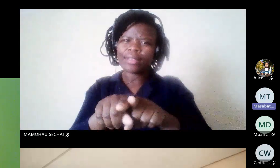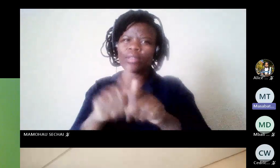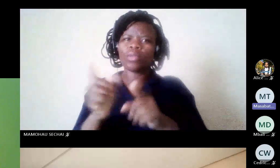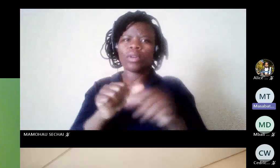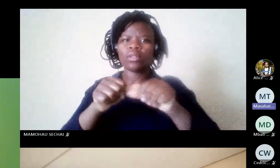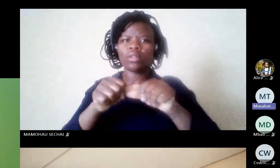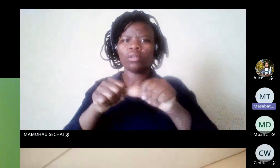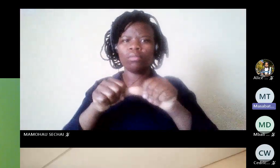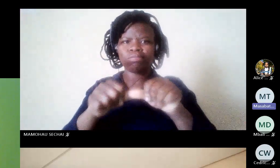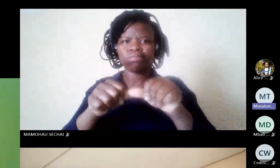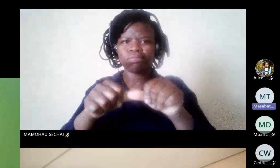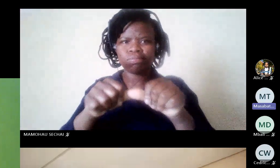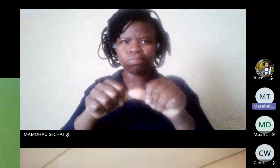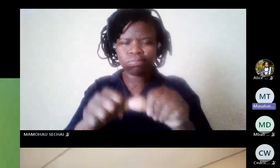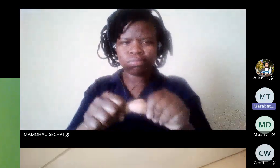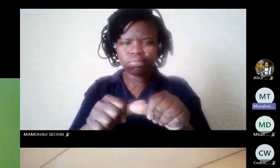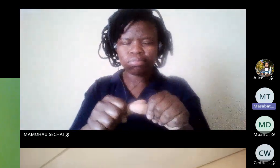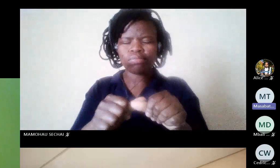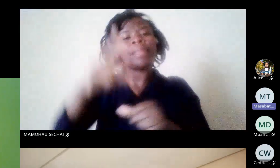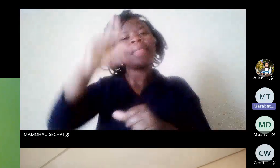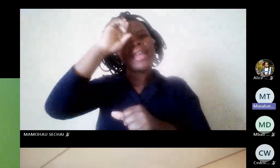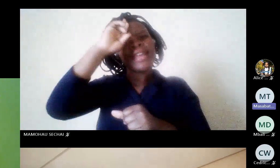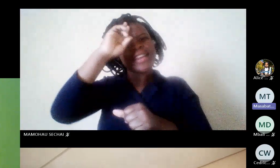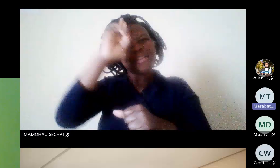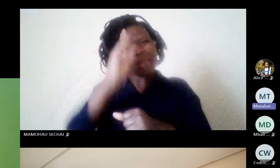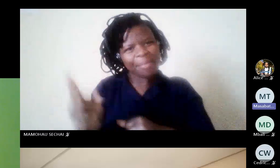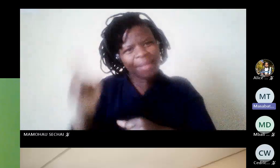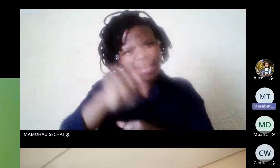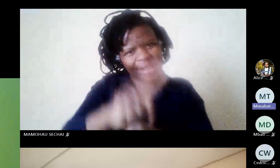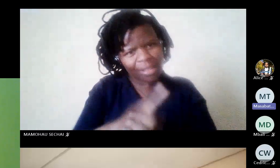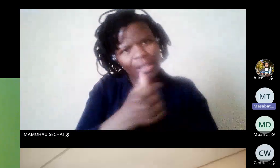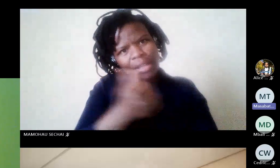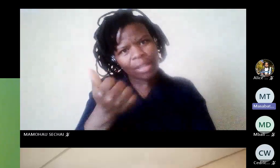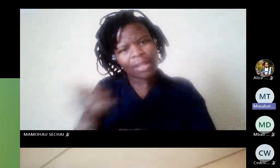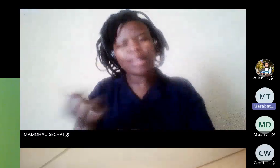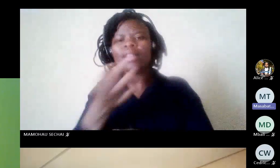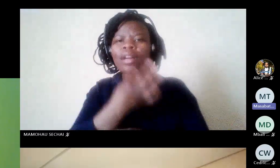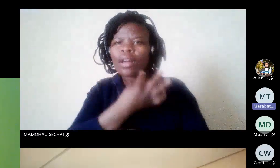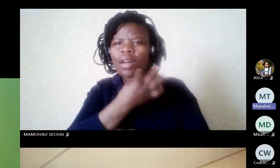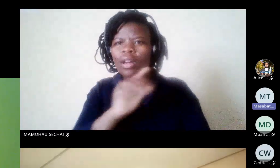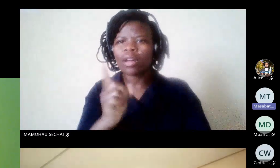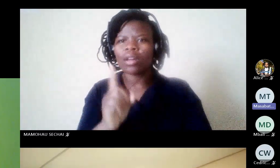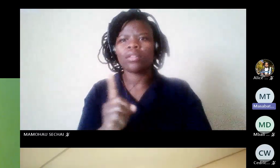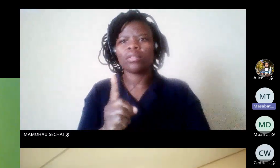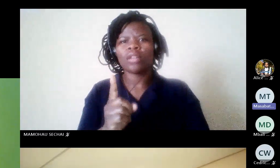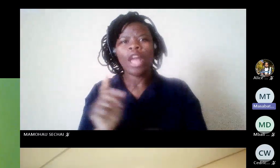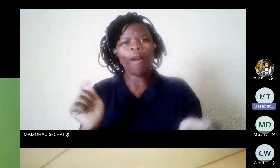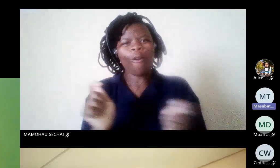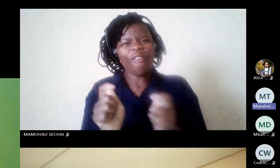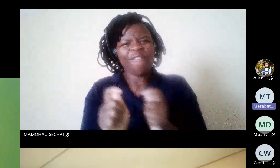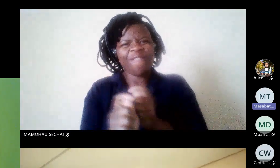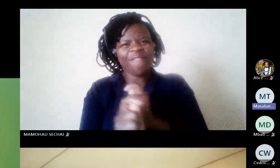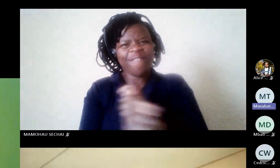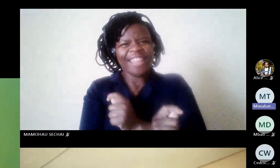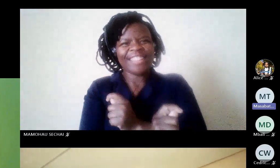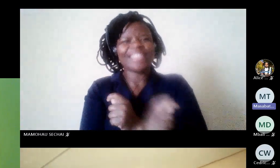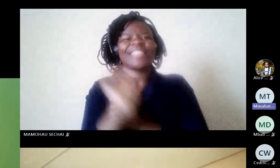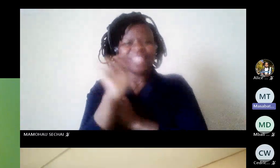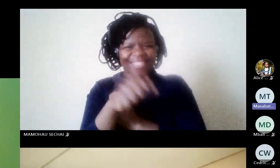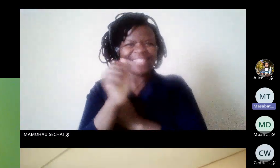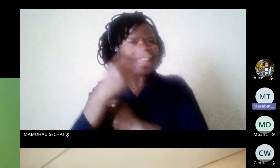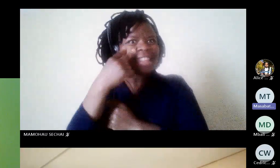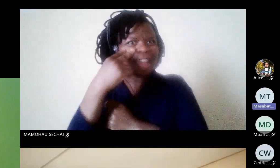process, it's I remember the other day you said we are converting. So yeah, I see that happening a lot